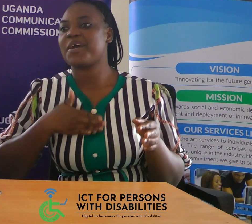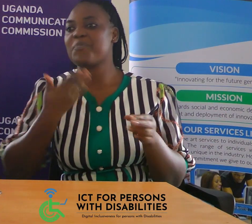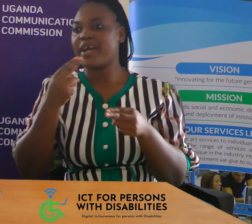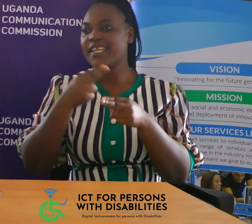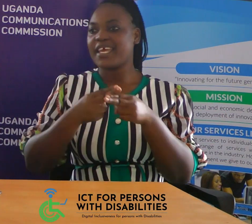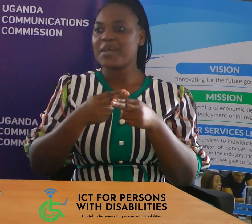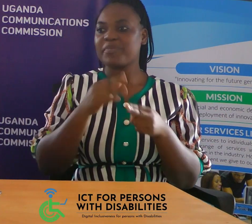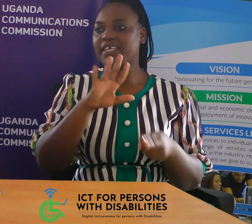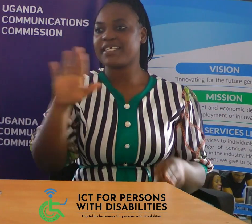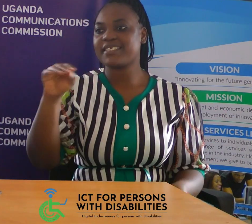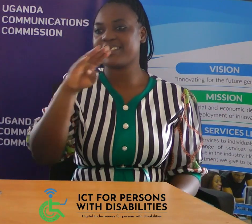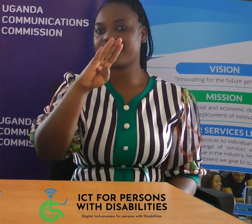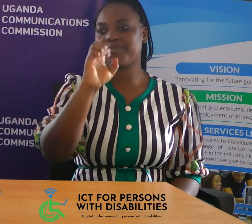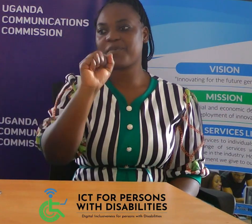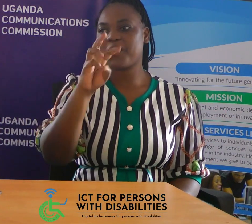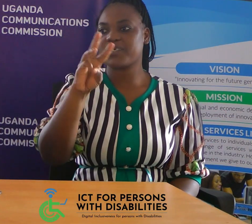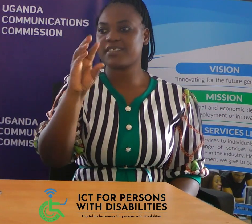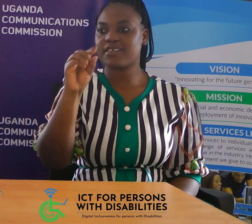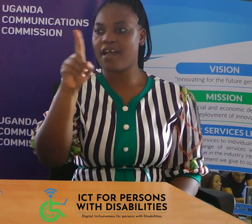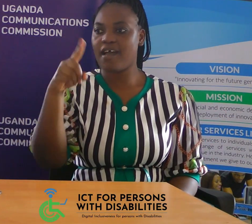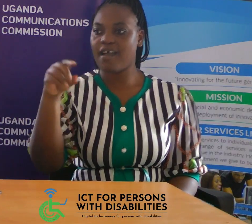is this. Thank you.